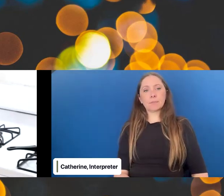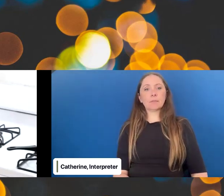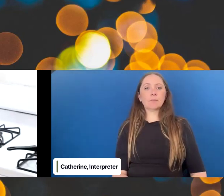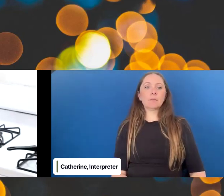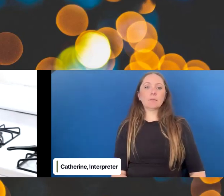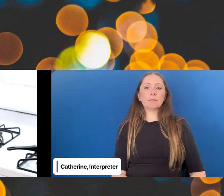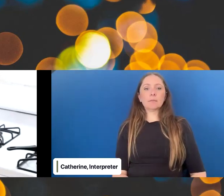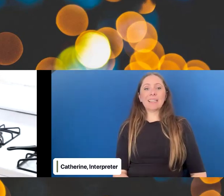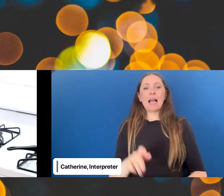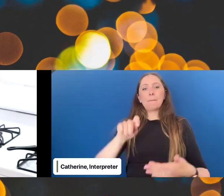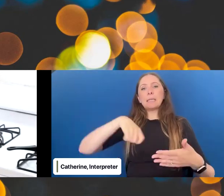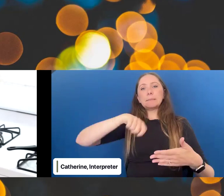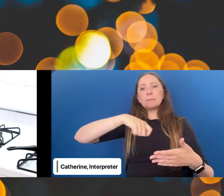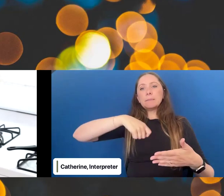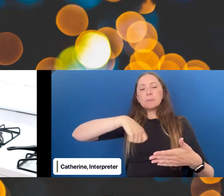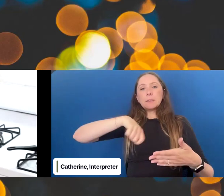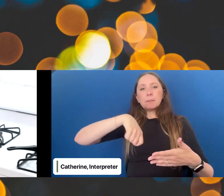And mix it all together.